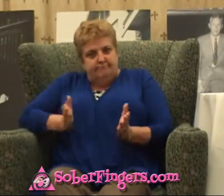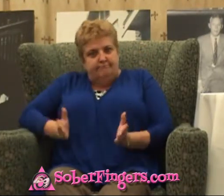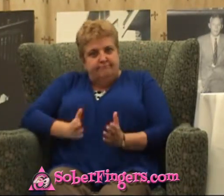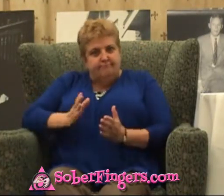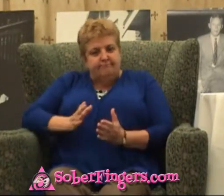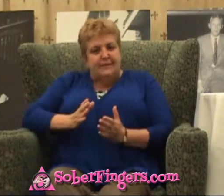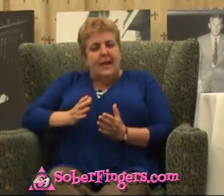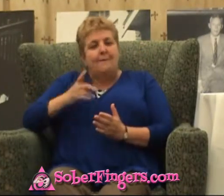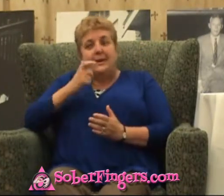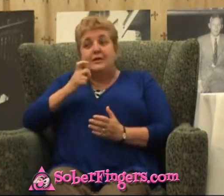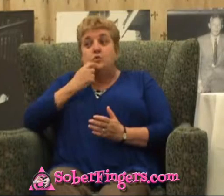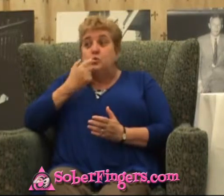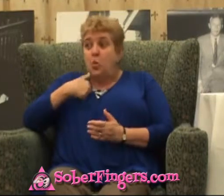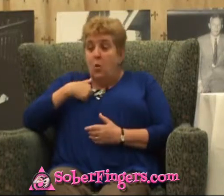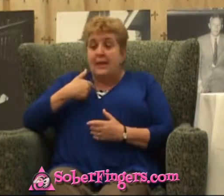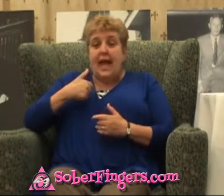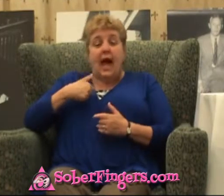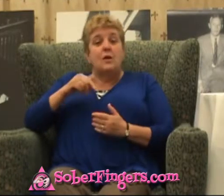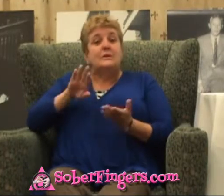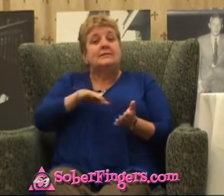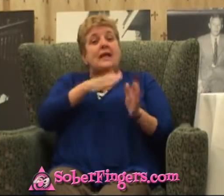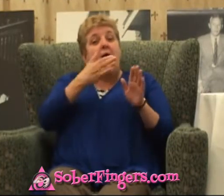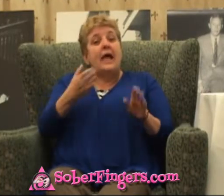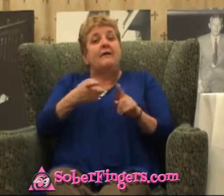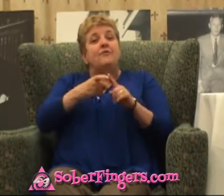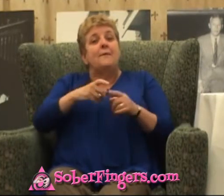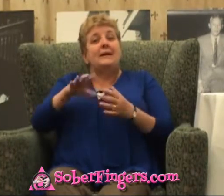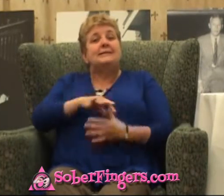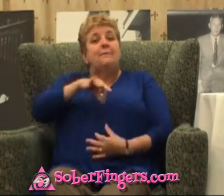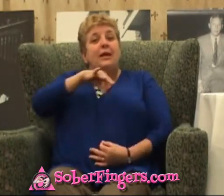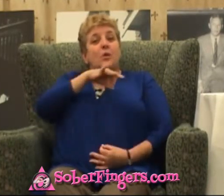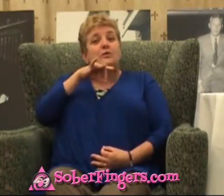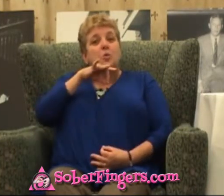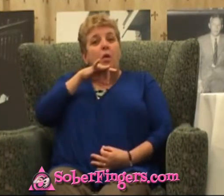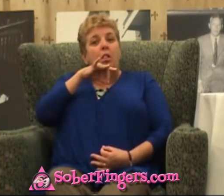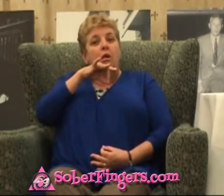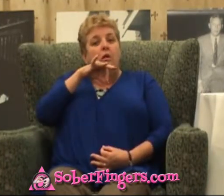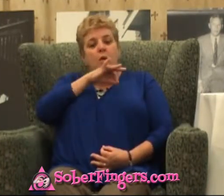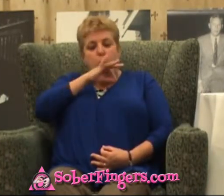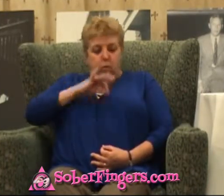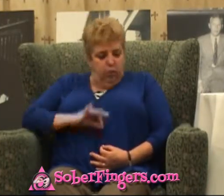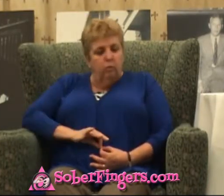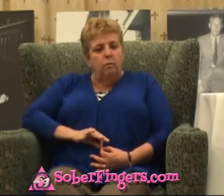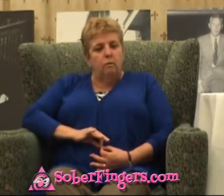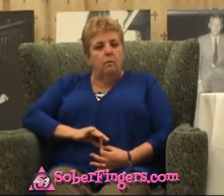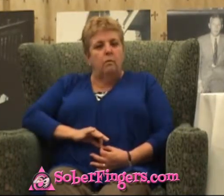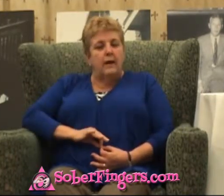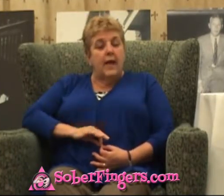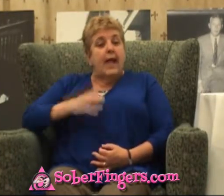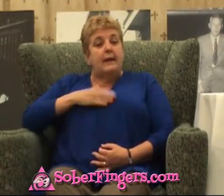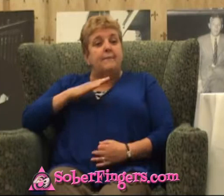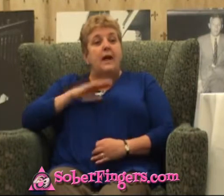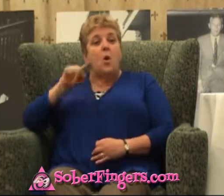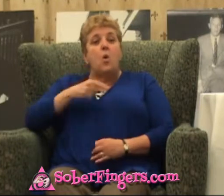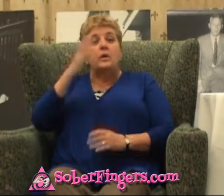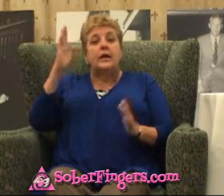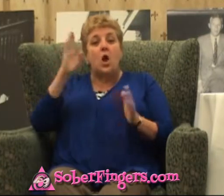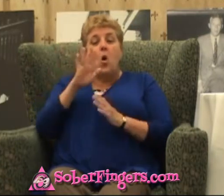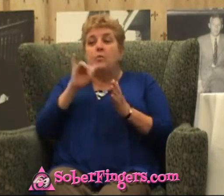of a spiritual malady, and that my only hope was remission one day at a time based on the maintenance